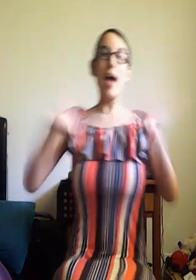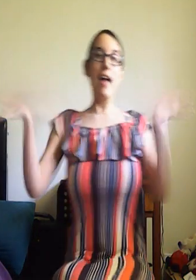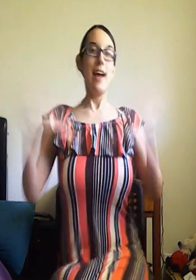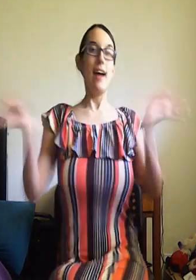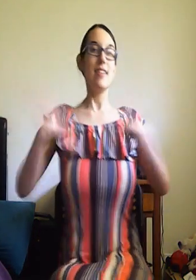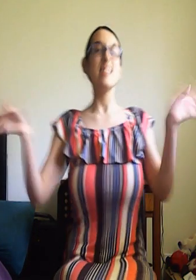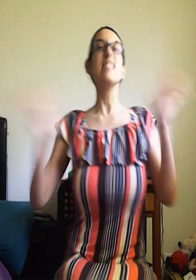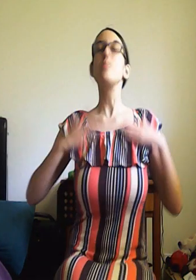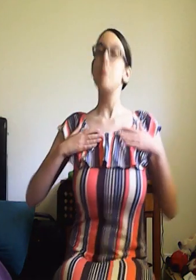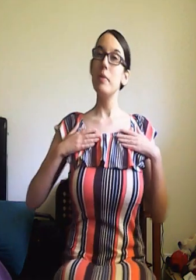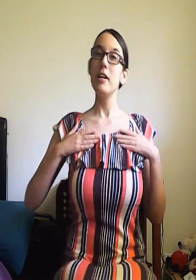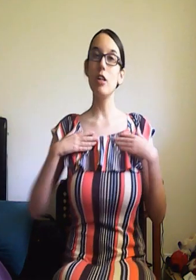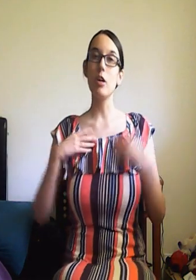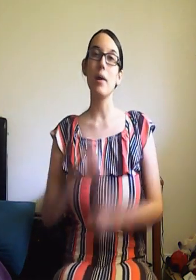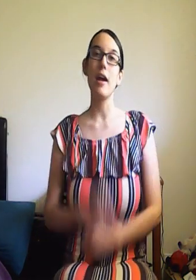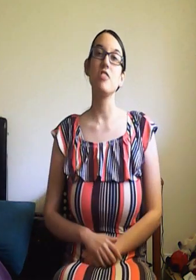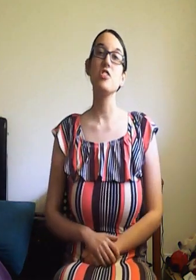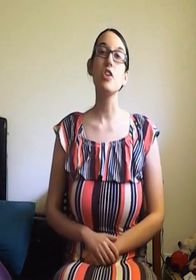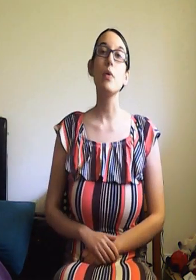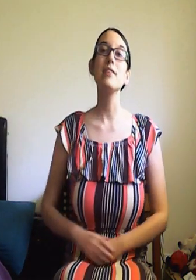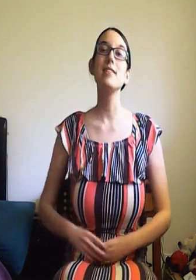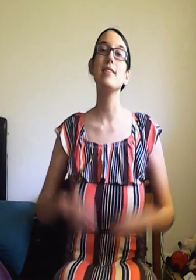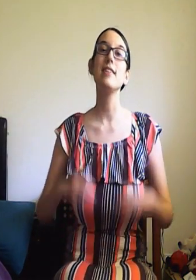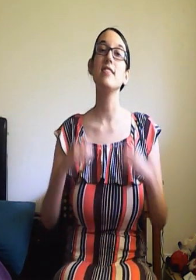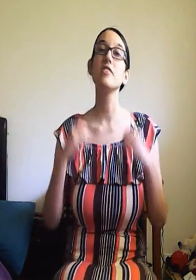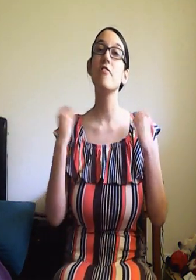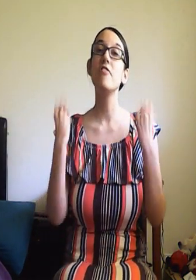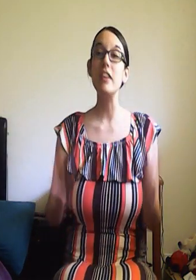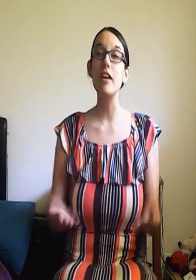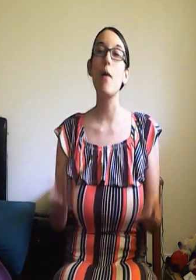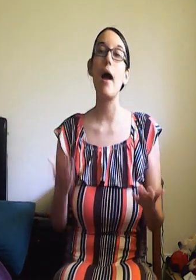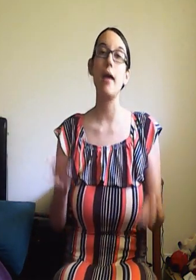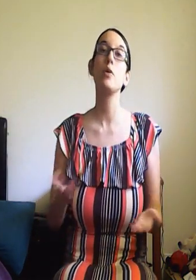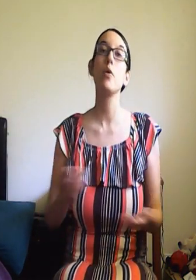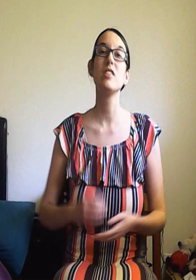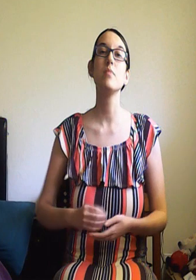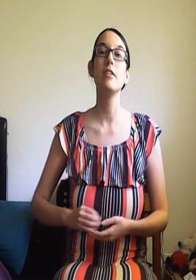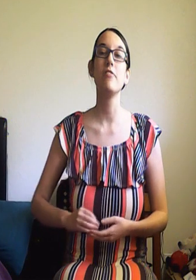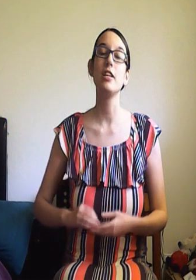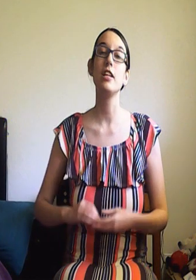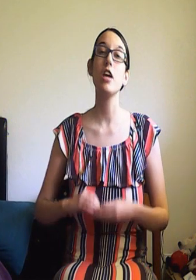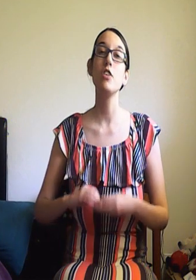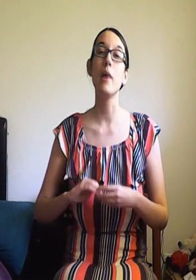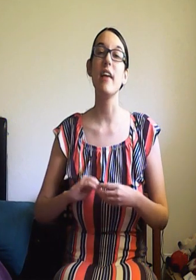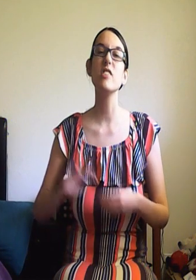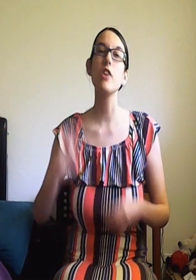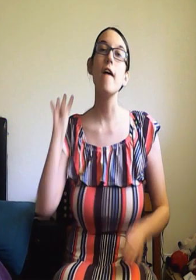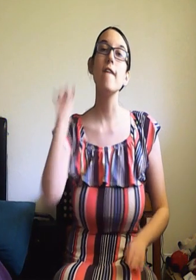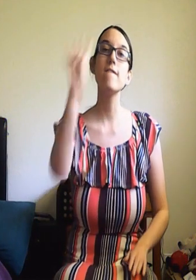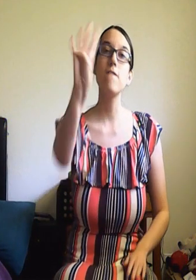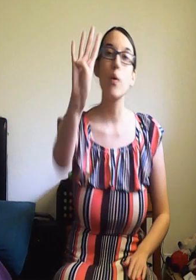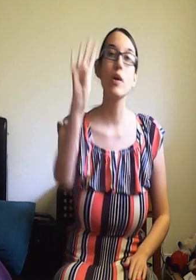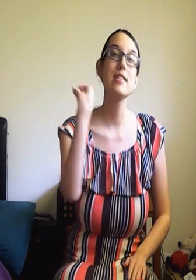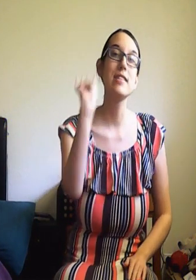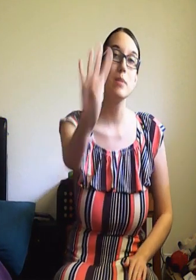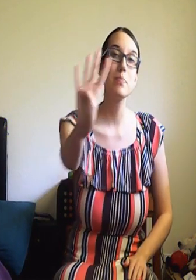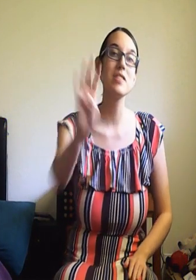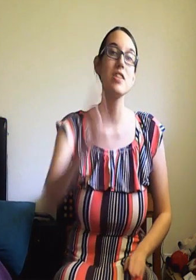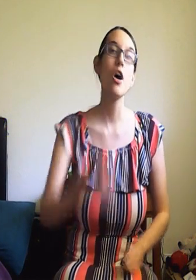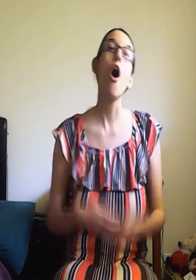Hey guys, it's me, Beauty Glamour here. So in today's video, I am going to be giving you guys 4 tips